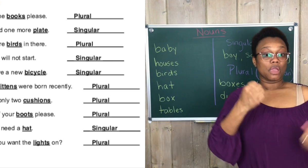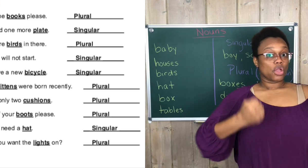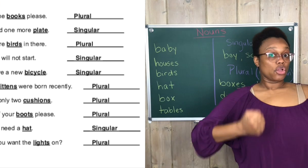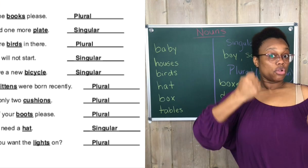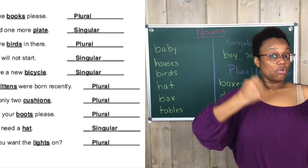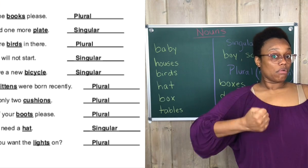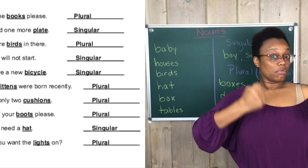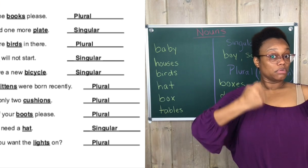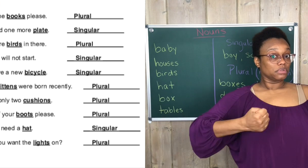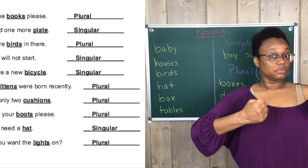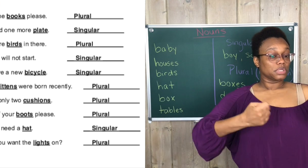Car,